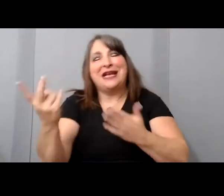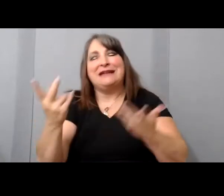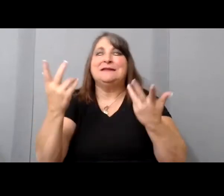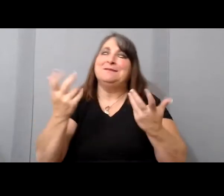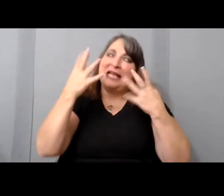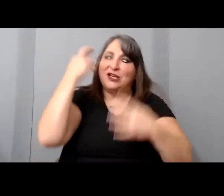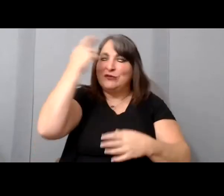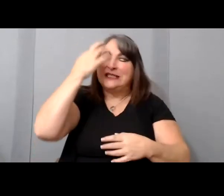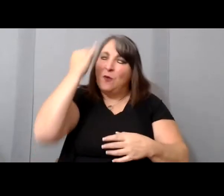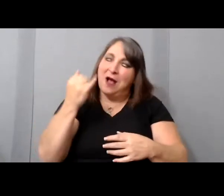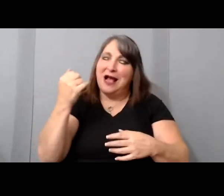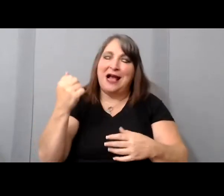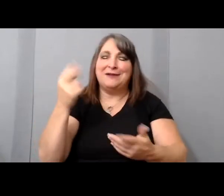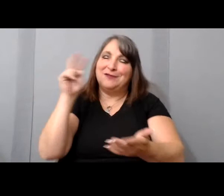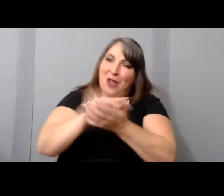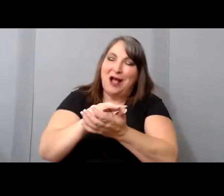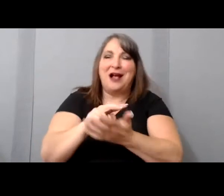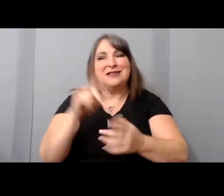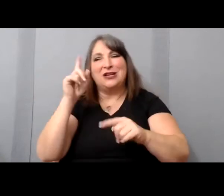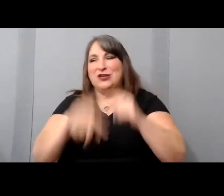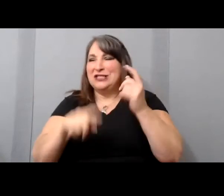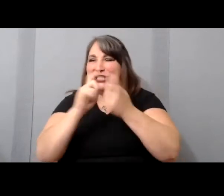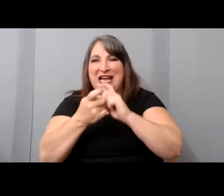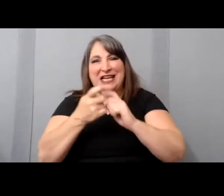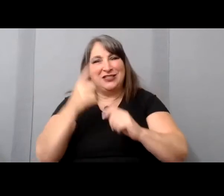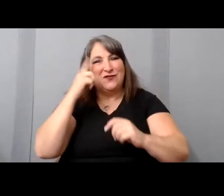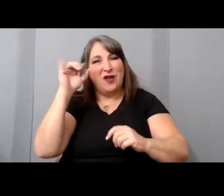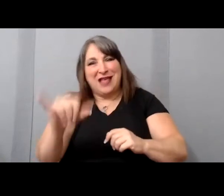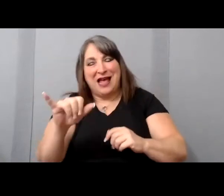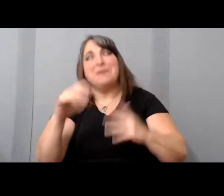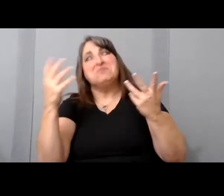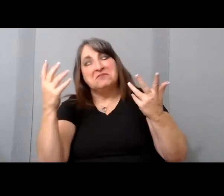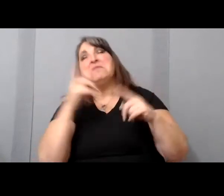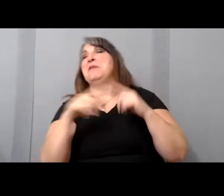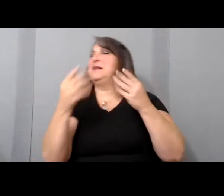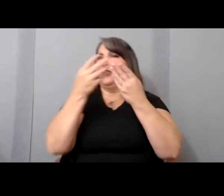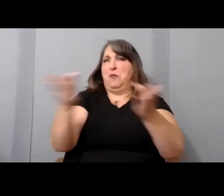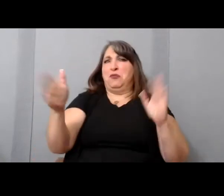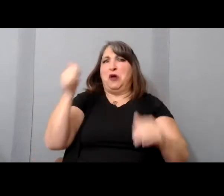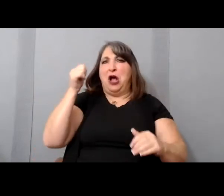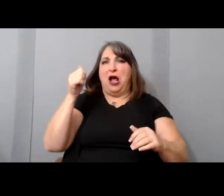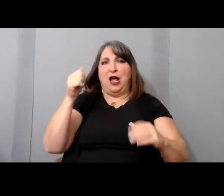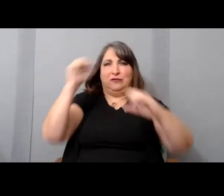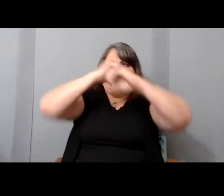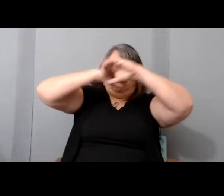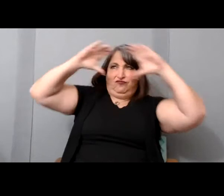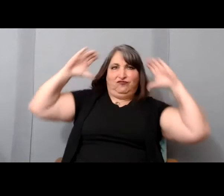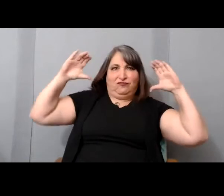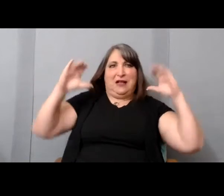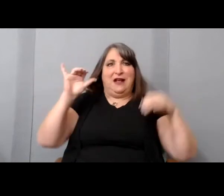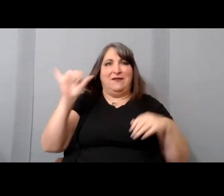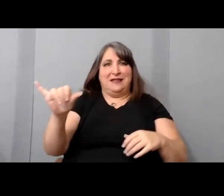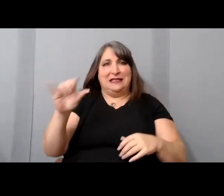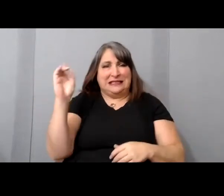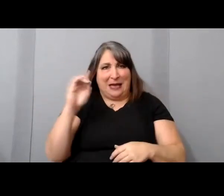we weren't able to affect change in that area. But as I look at the broader picture of where we're going with this party and where we're going to